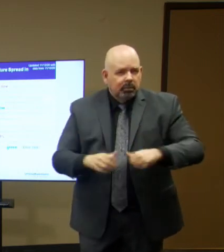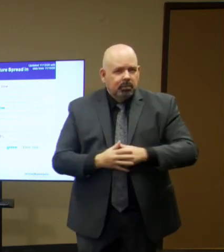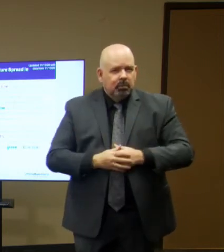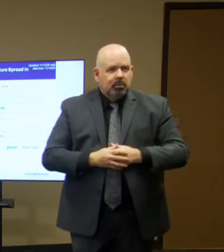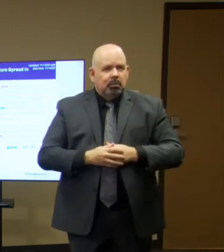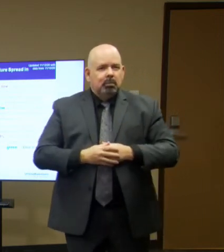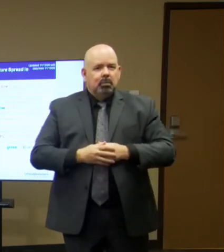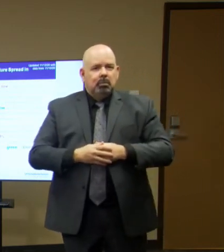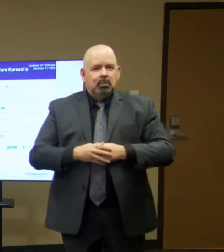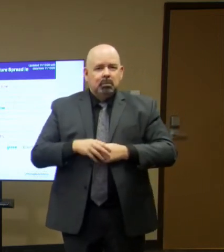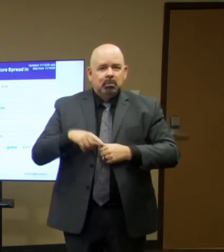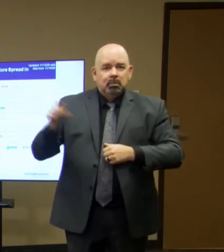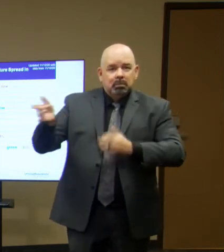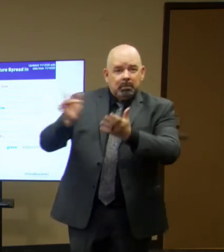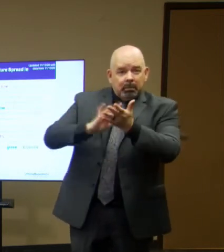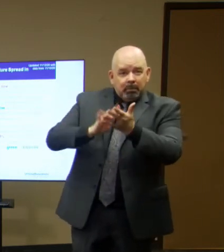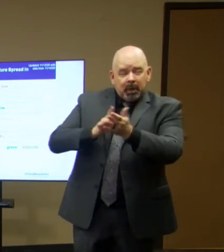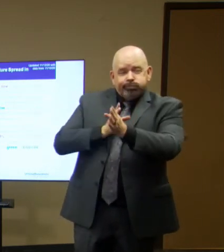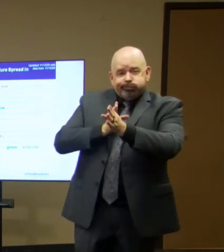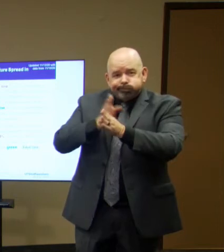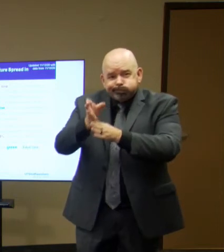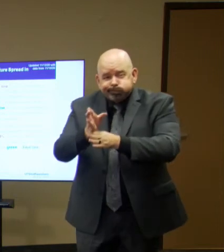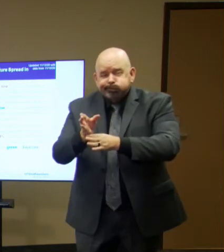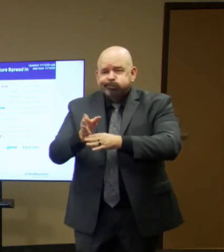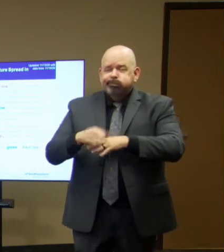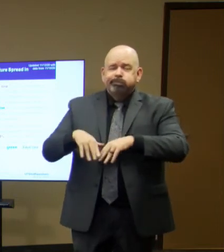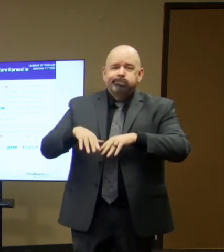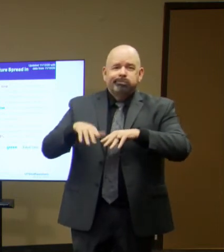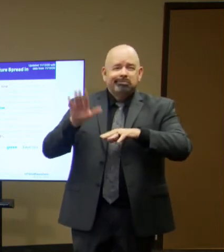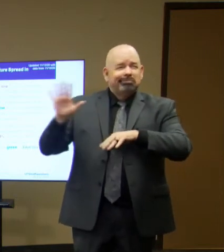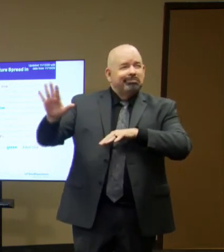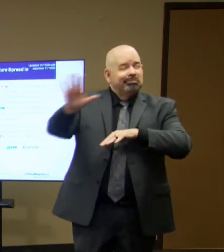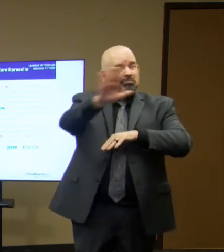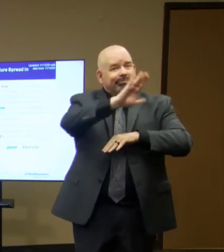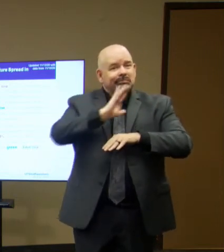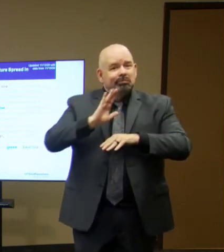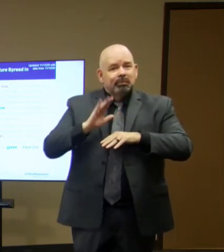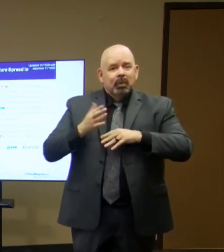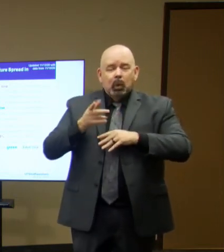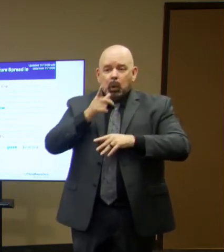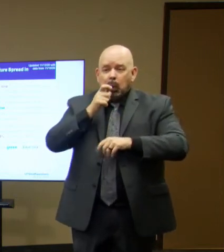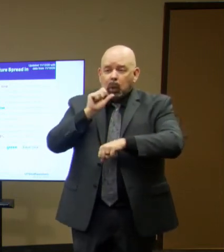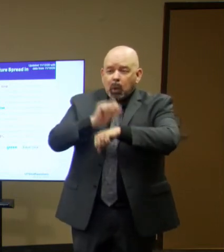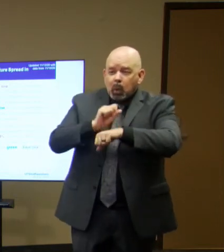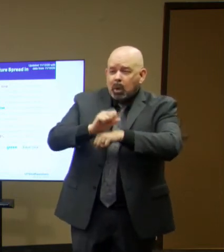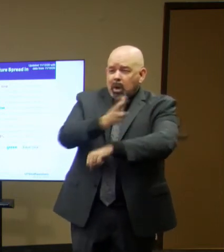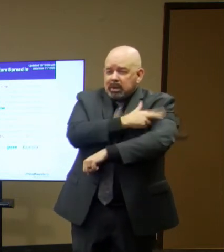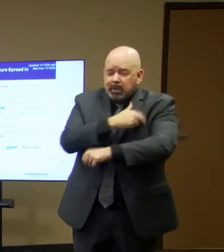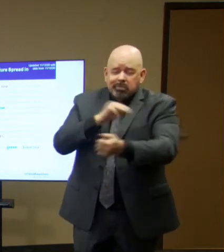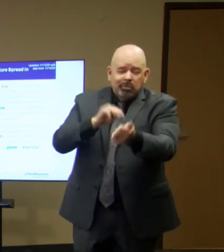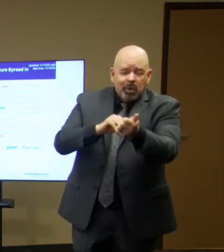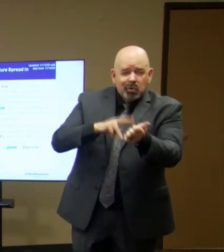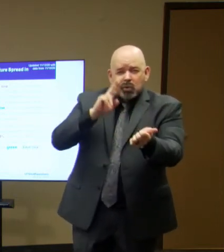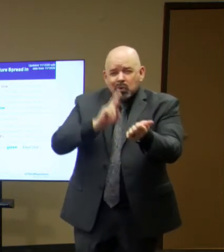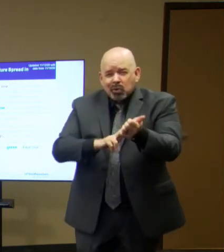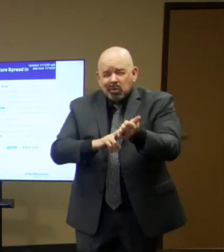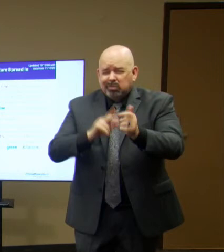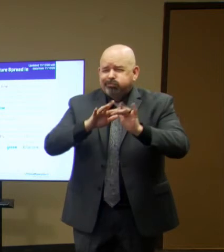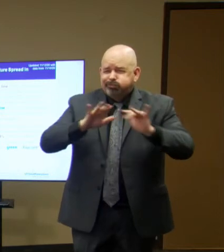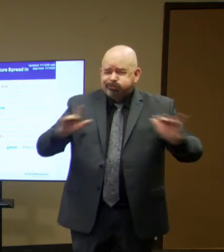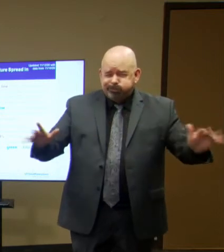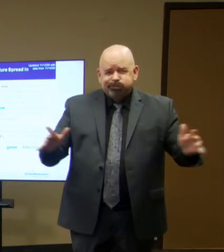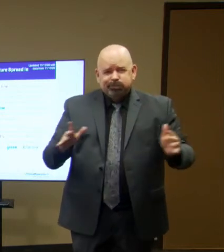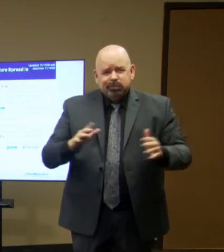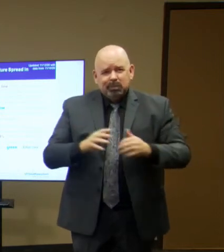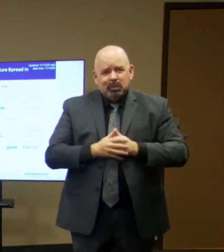are exhausted. They've been working to keep you safe for 9 months without a break. They've worked harder than they've